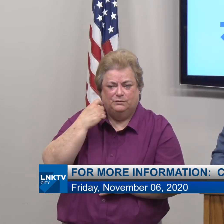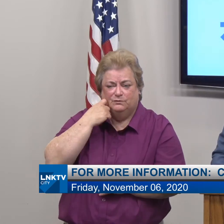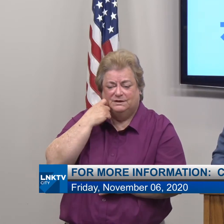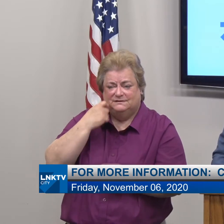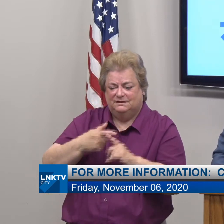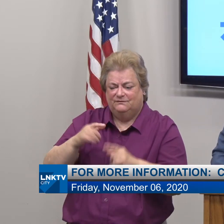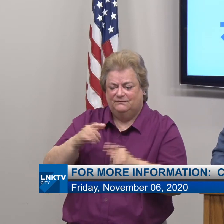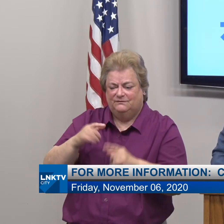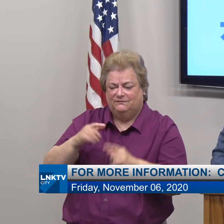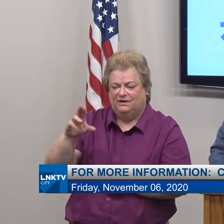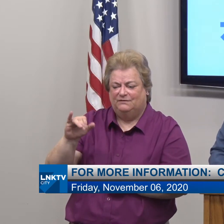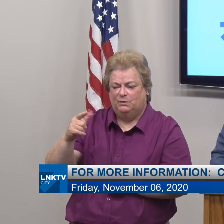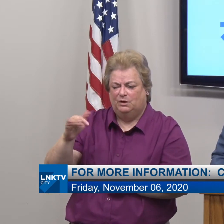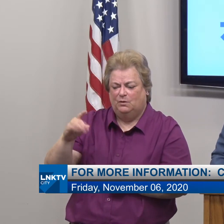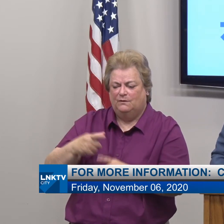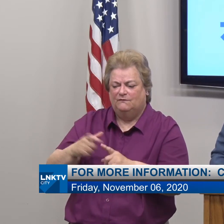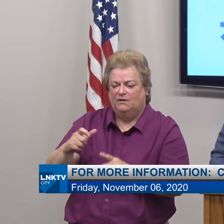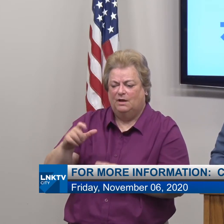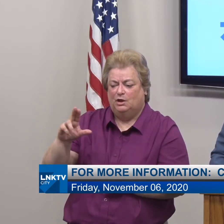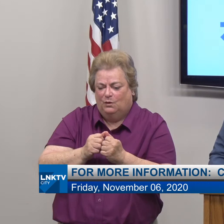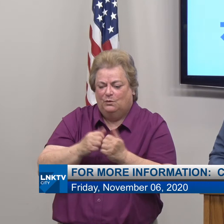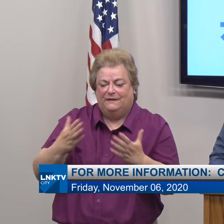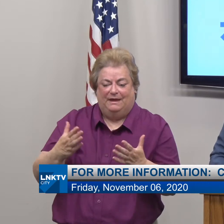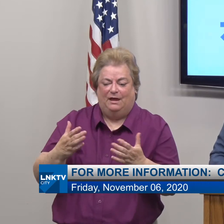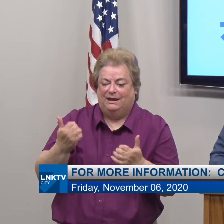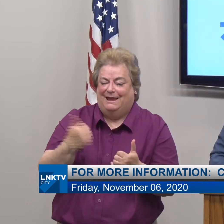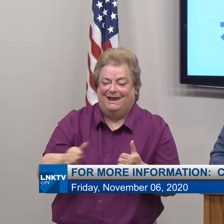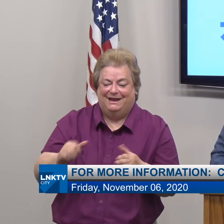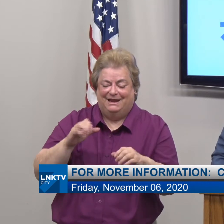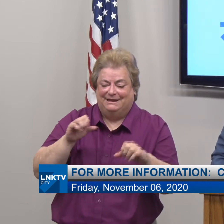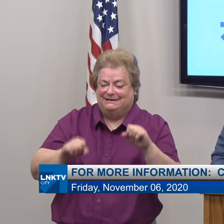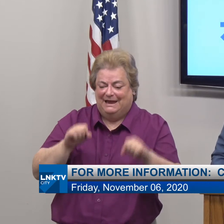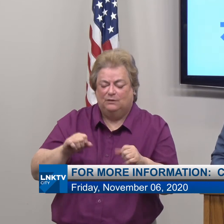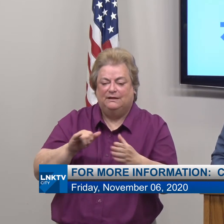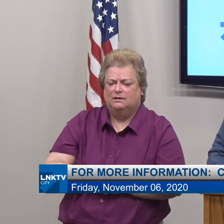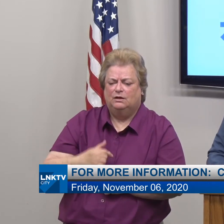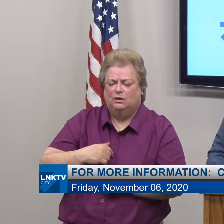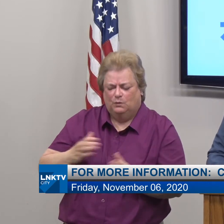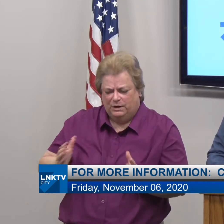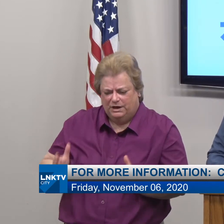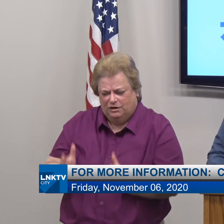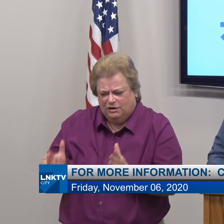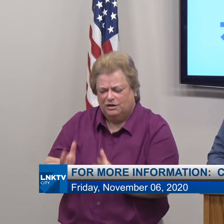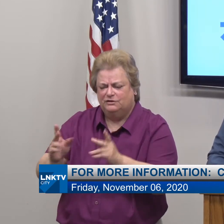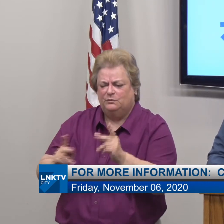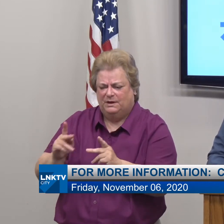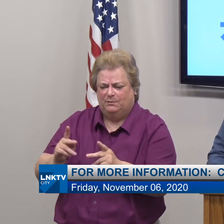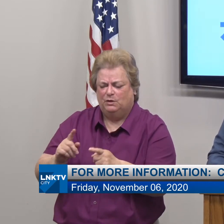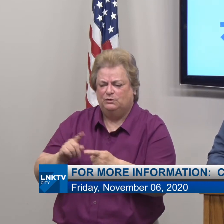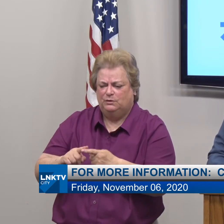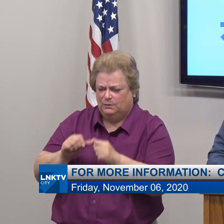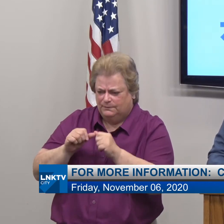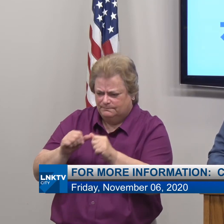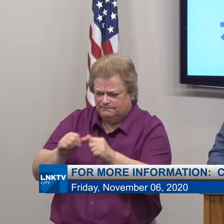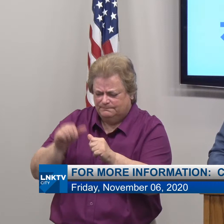Gold opponents, and we know without a fraction of a doubt that masks save lives. Businesses to remain